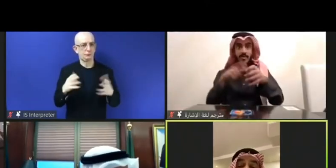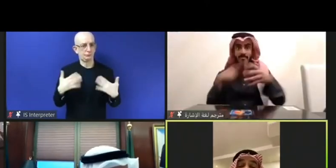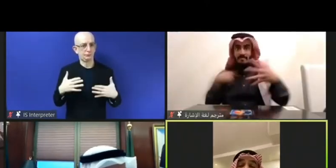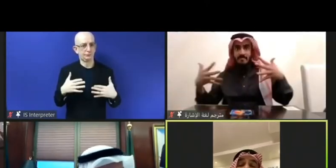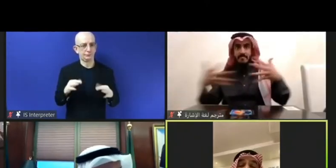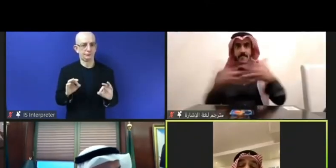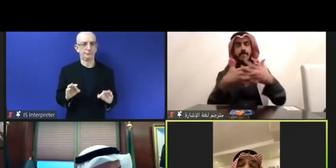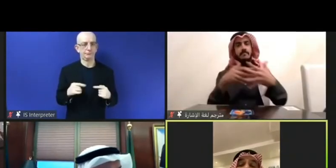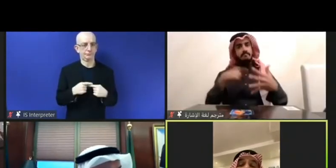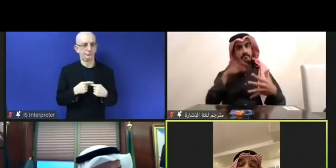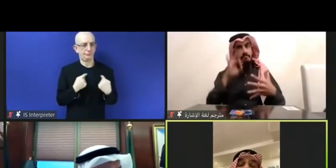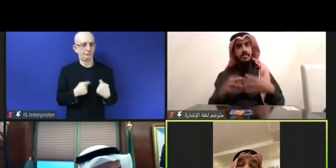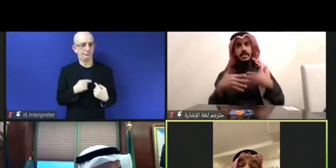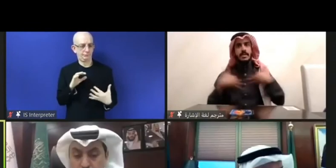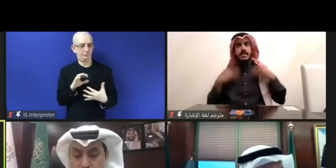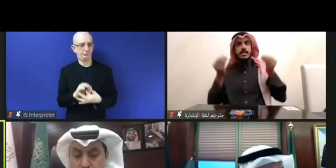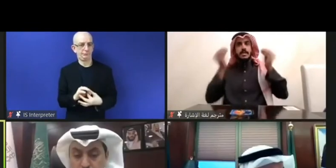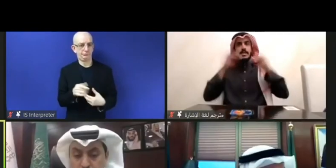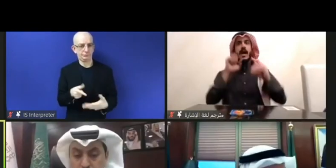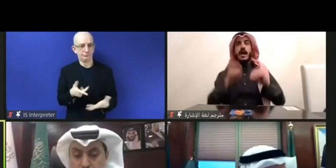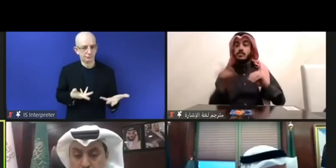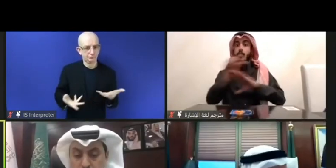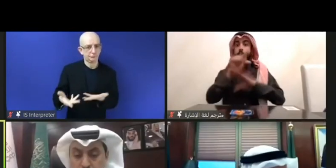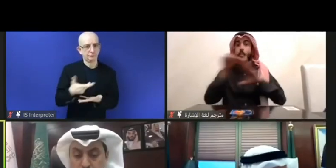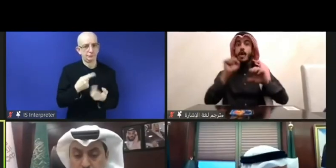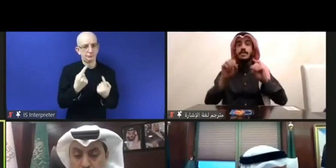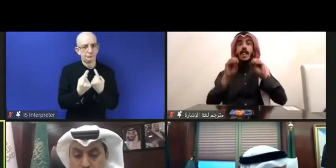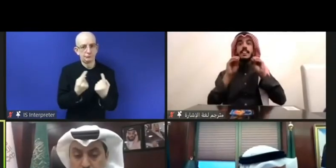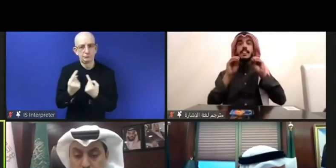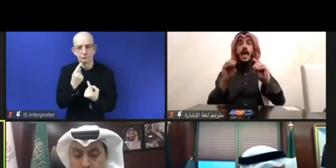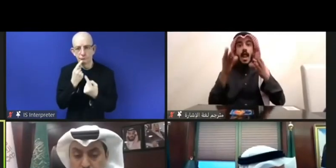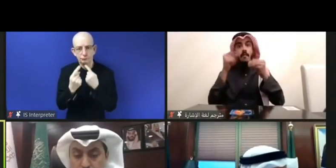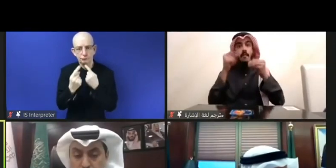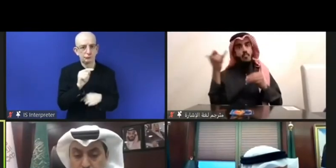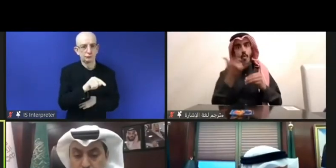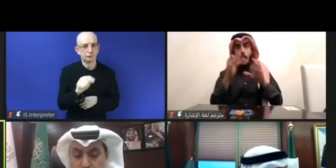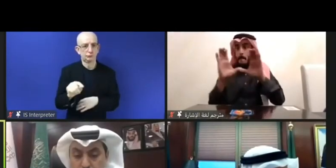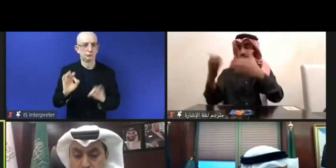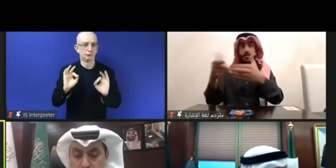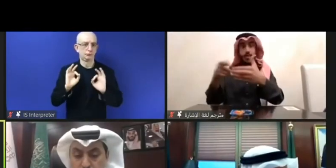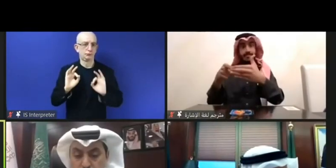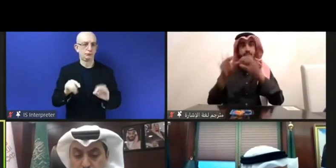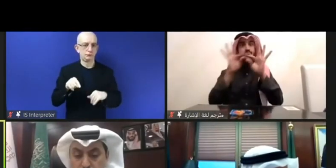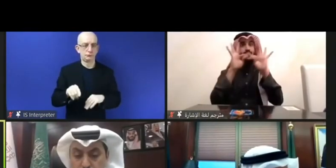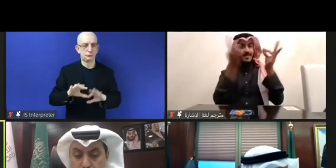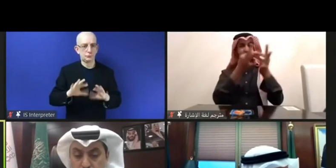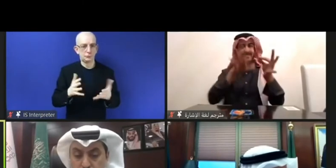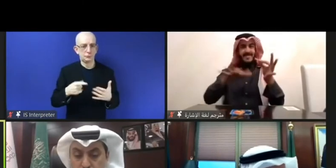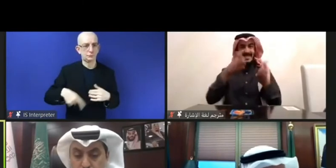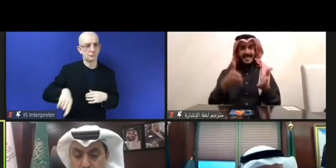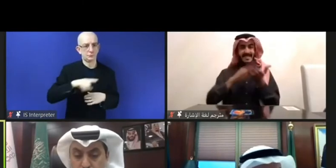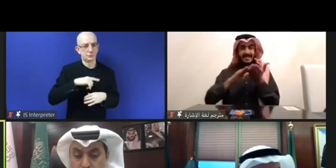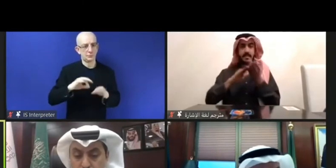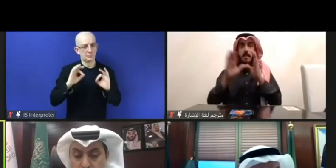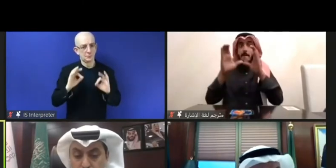education of this very important group of our community, which is the people of